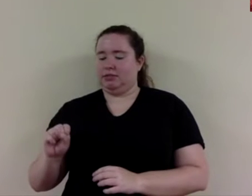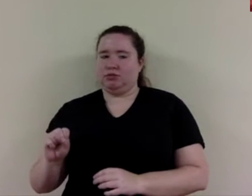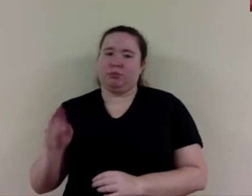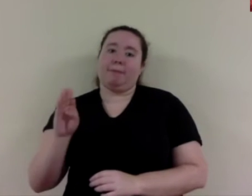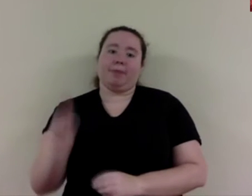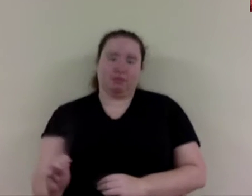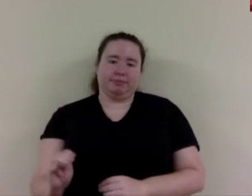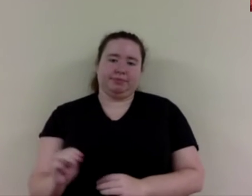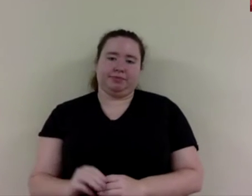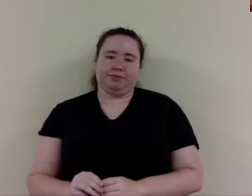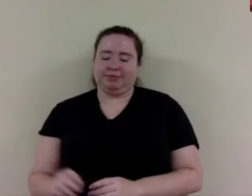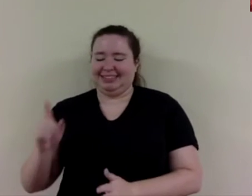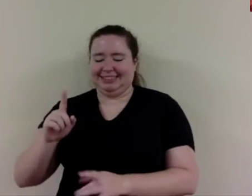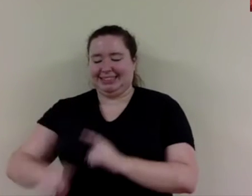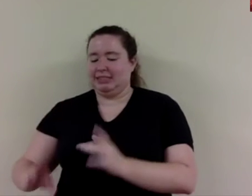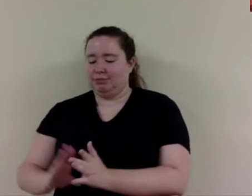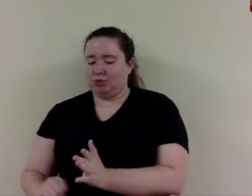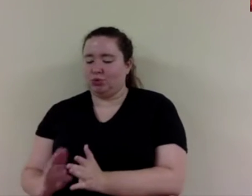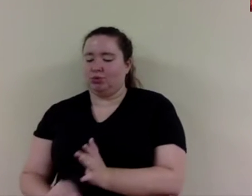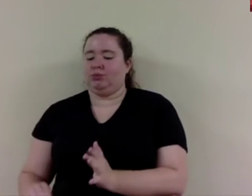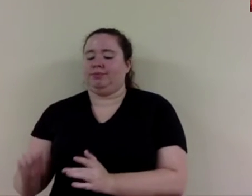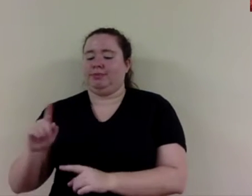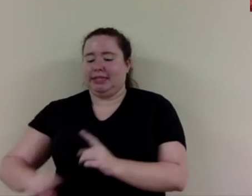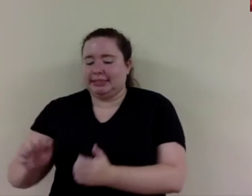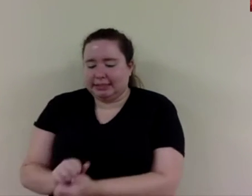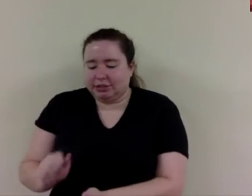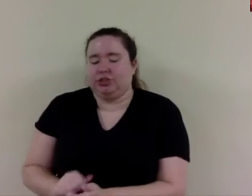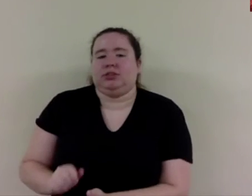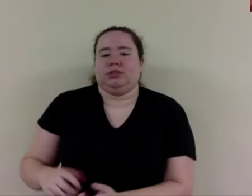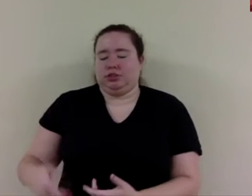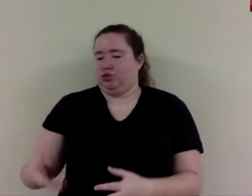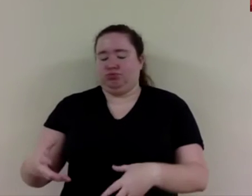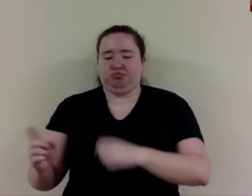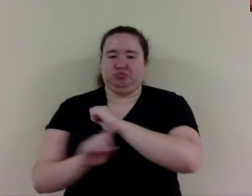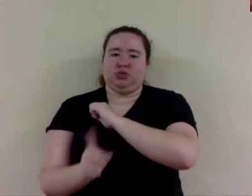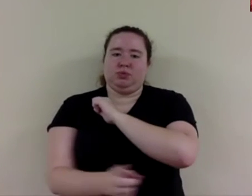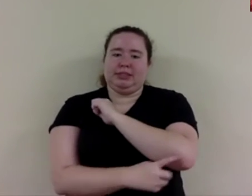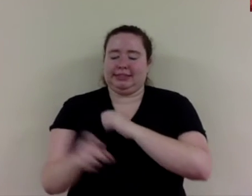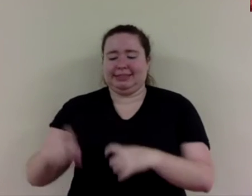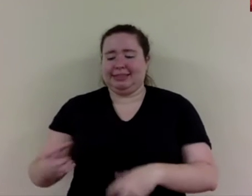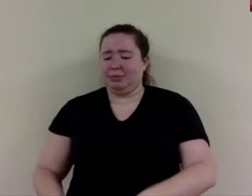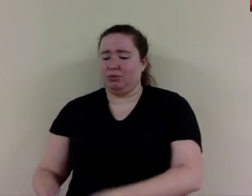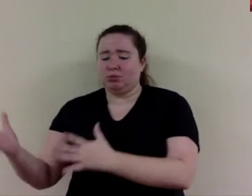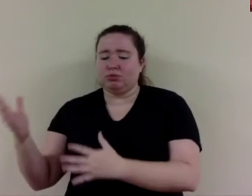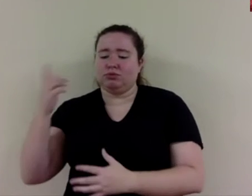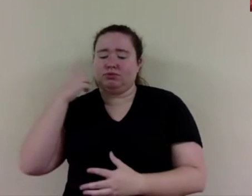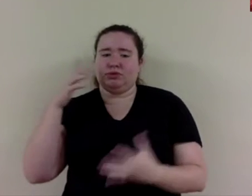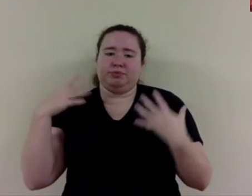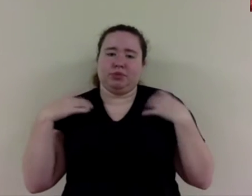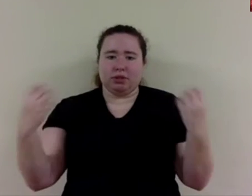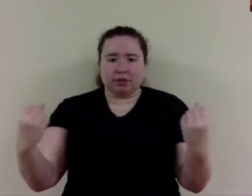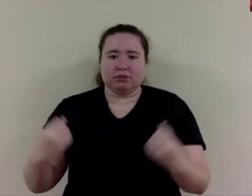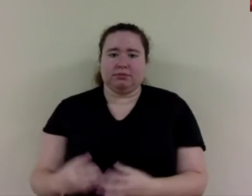matter, this will be unabsorbable matter, and from your body's standpoint, this is waste material, and you must get this out of your body in order to